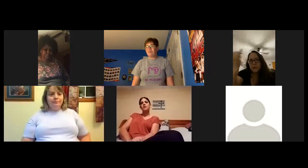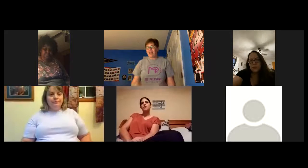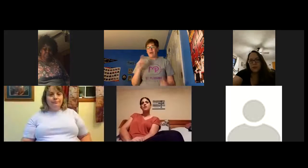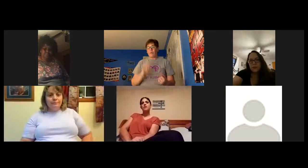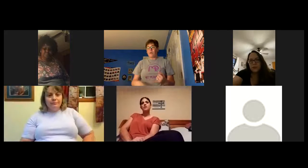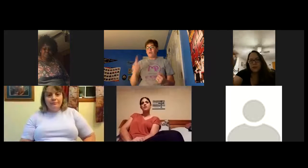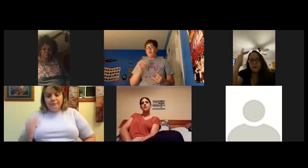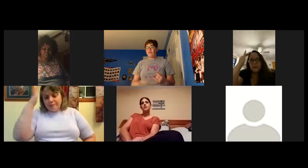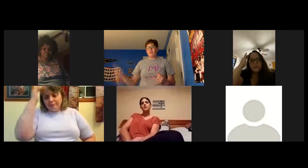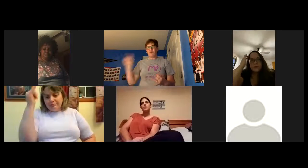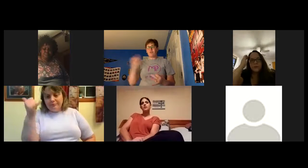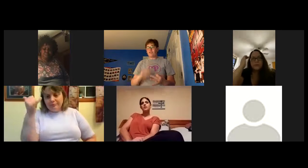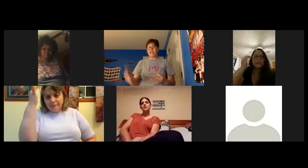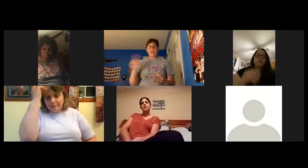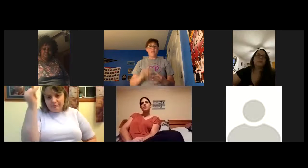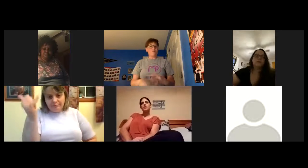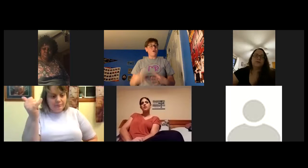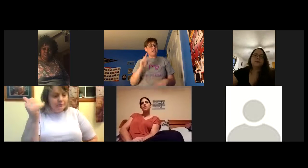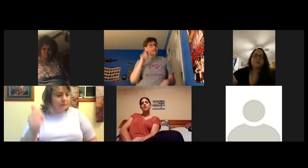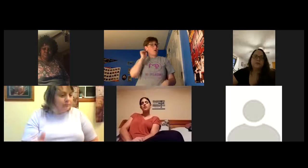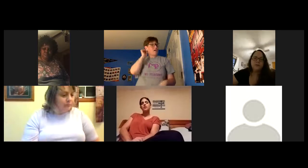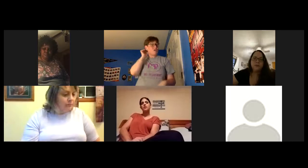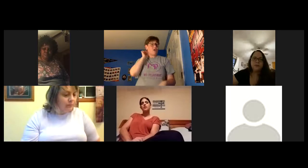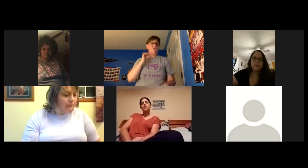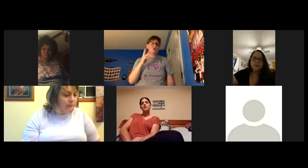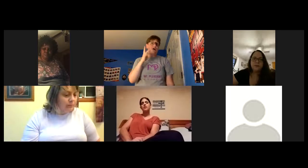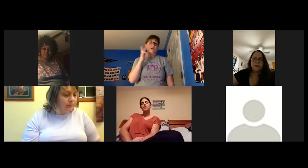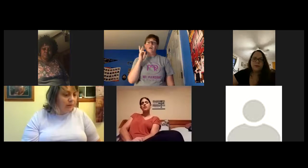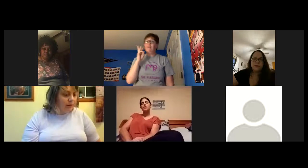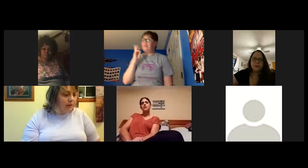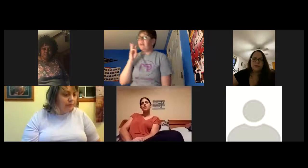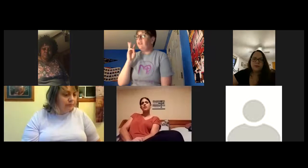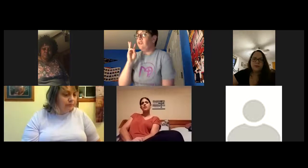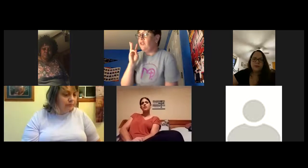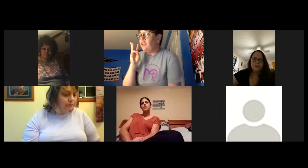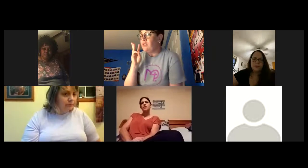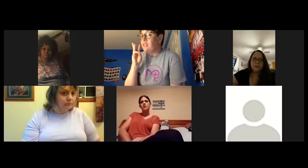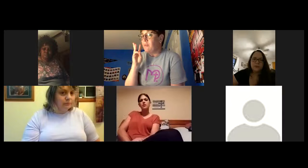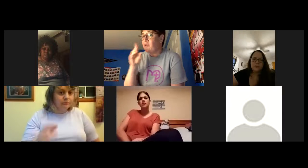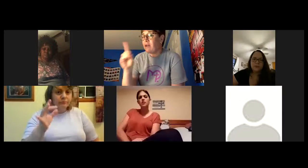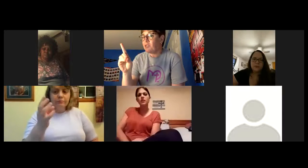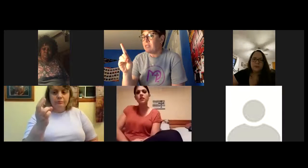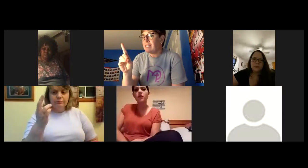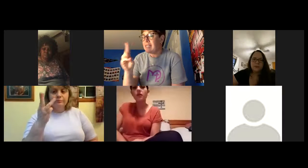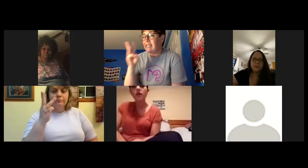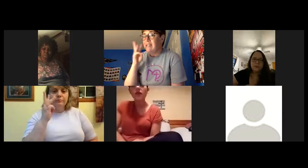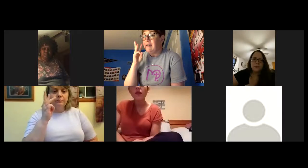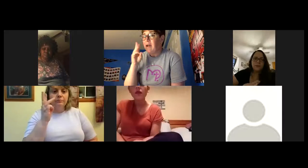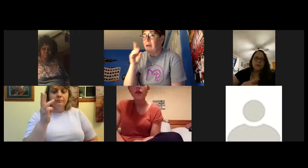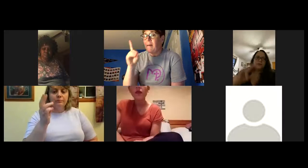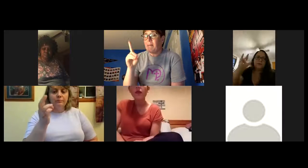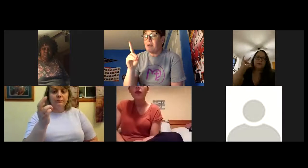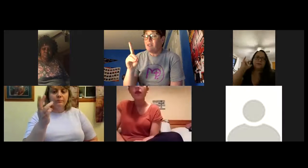then we've got will, future, shall, and would. And I know I showed y'all that, you could do a W out to a